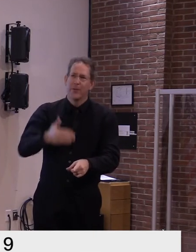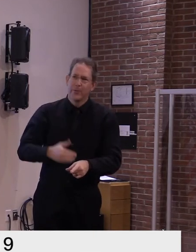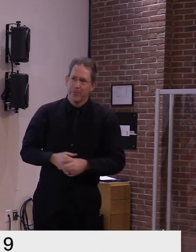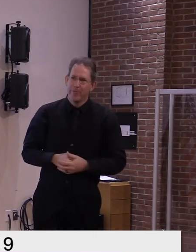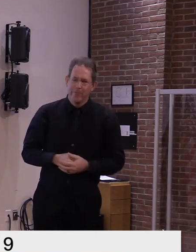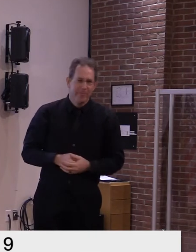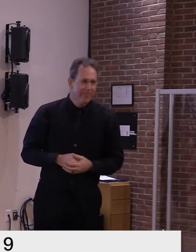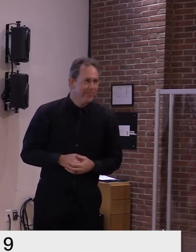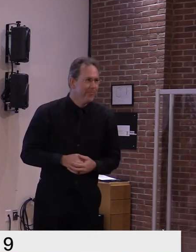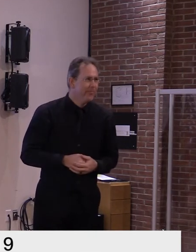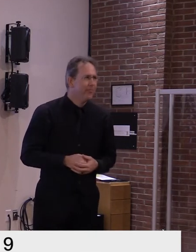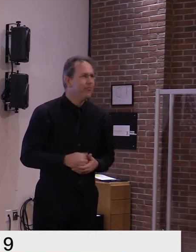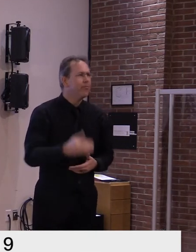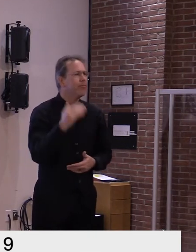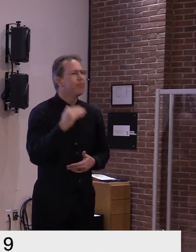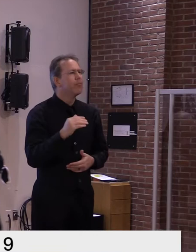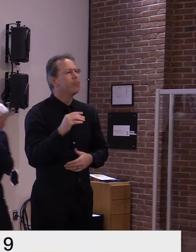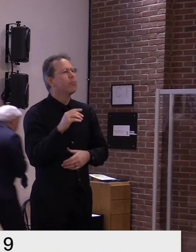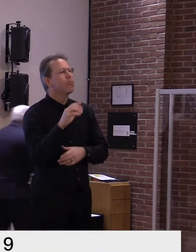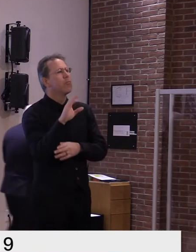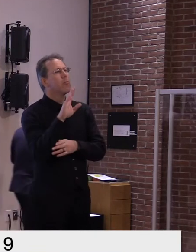Greg, the Bennington Banner.